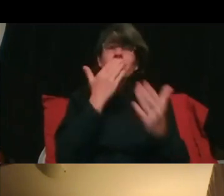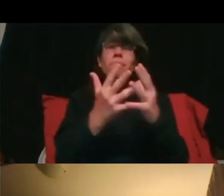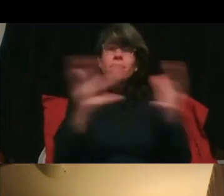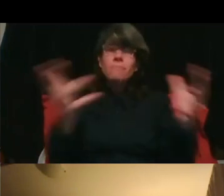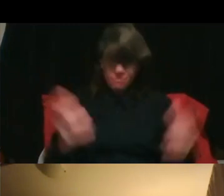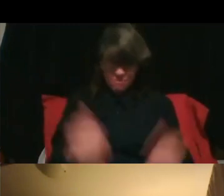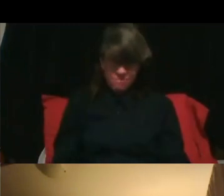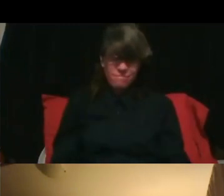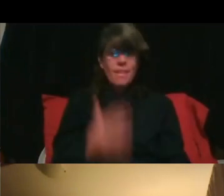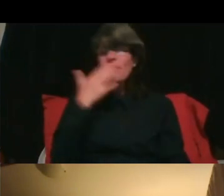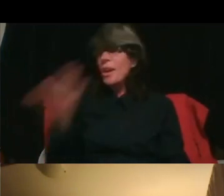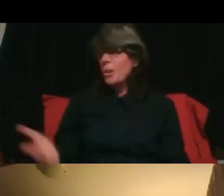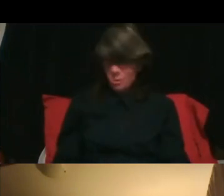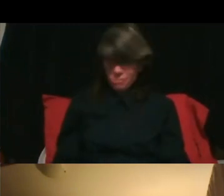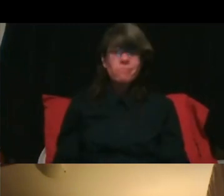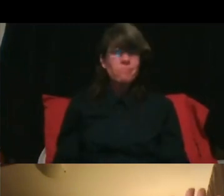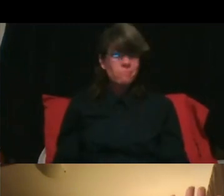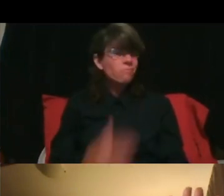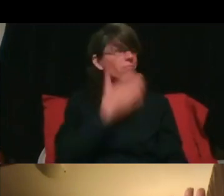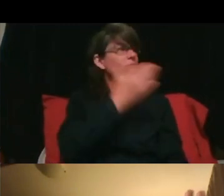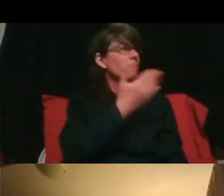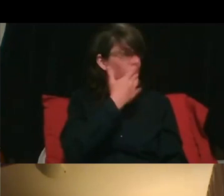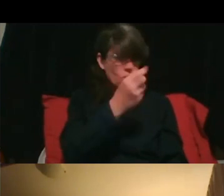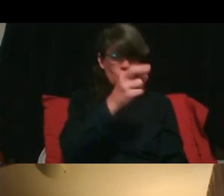Thank you. Jerry.